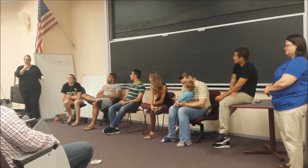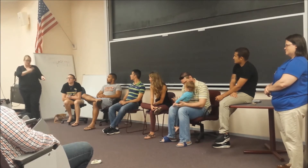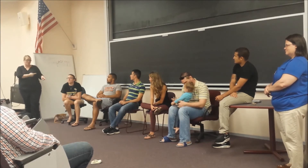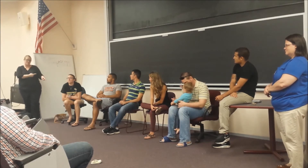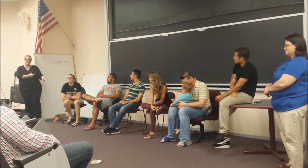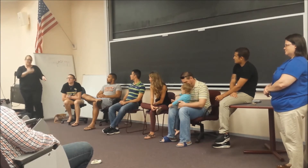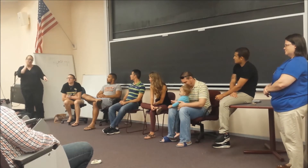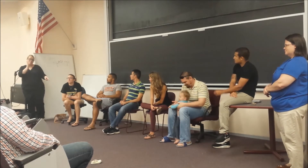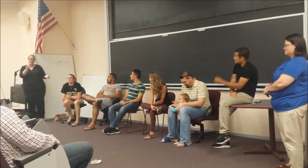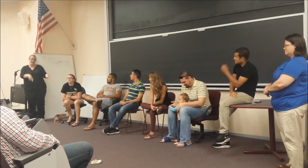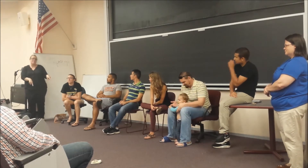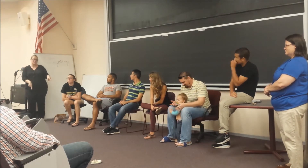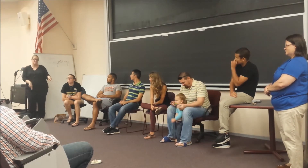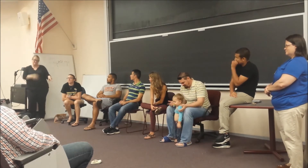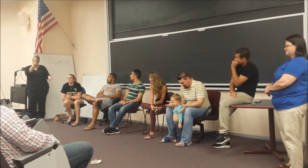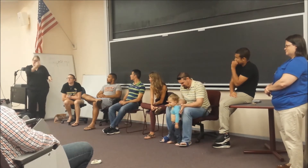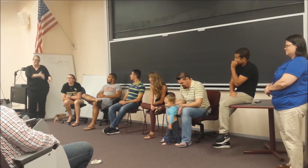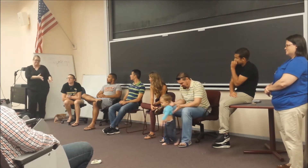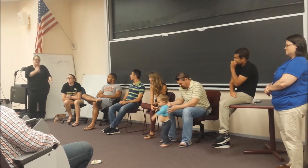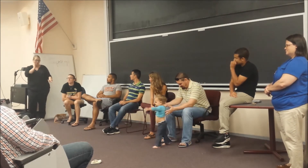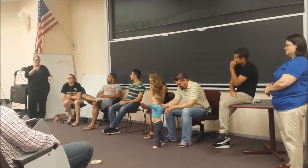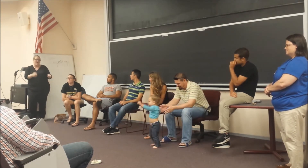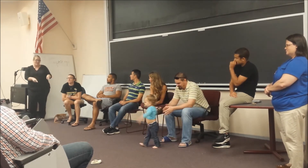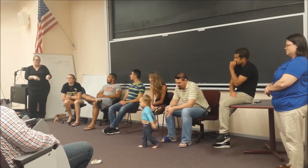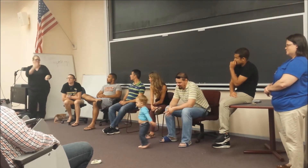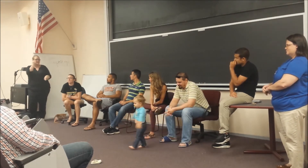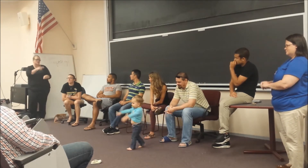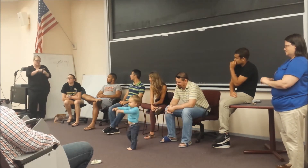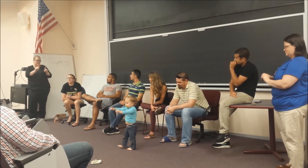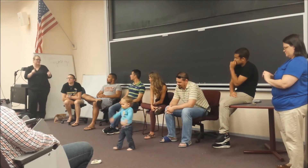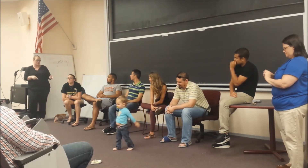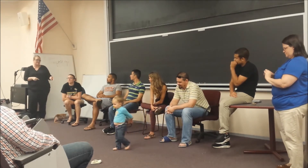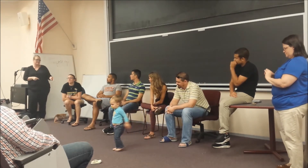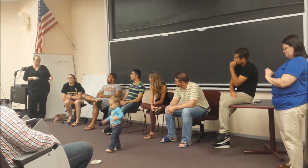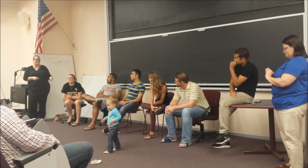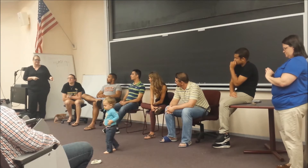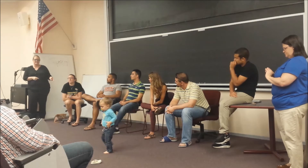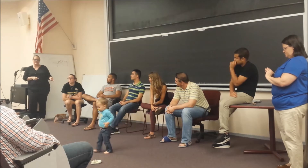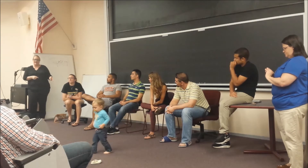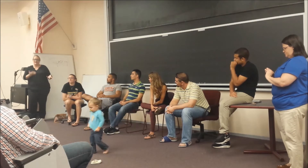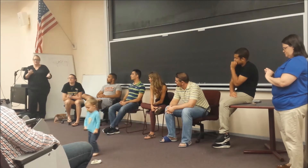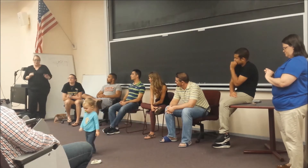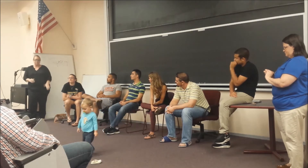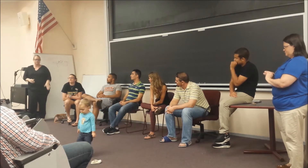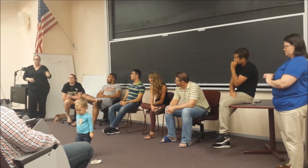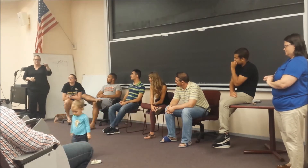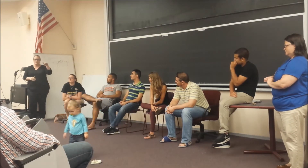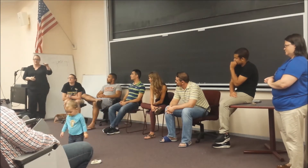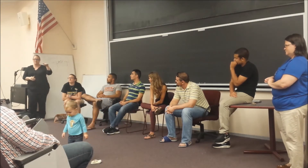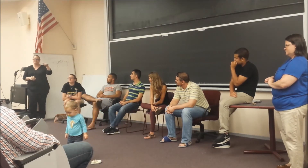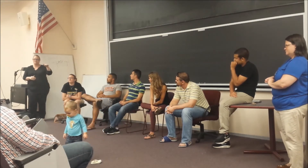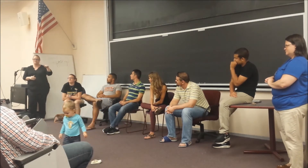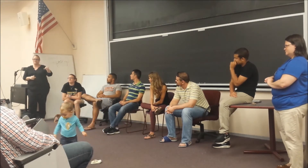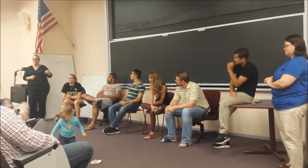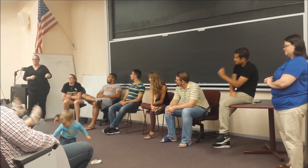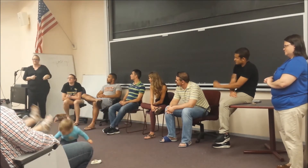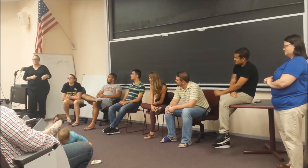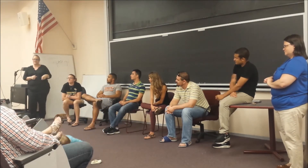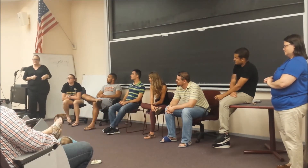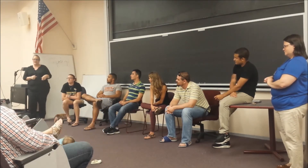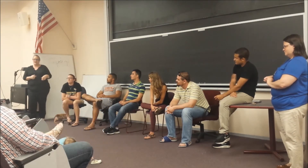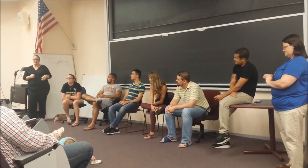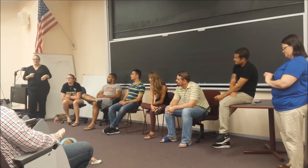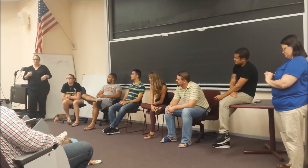you're going to be made fun of because you're different. And so throughout her life growing up,